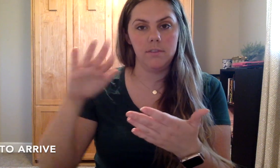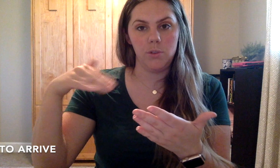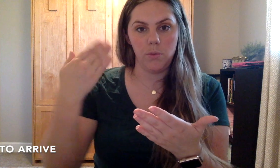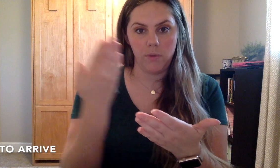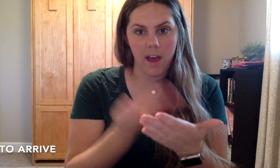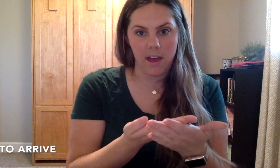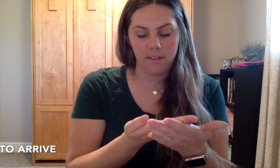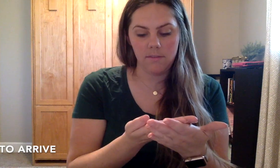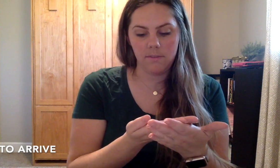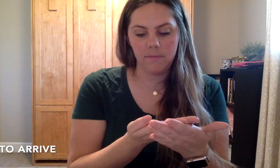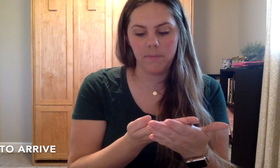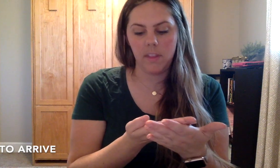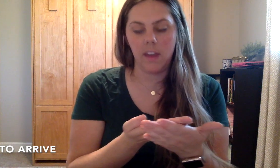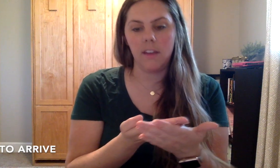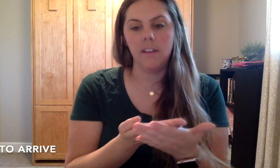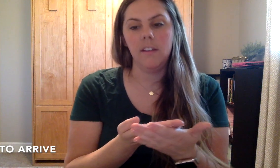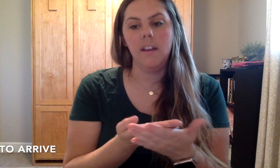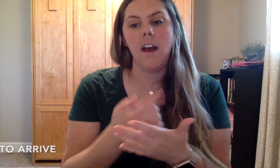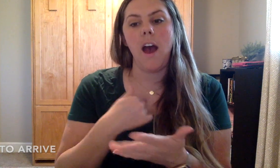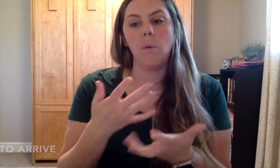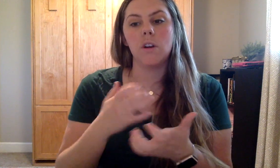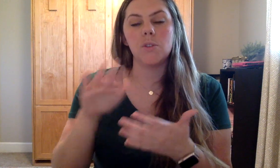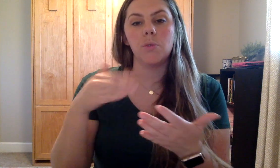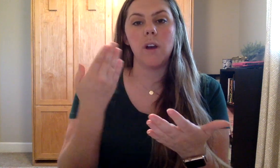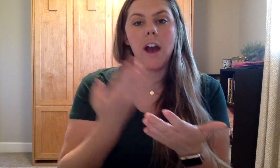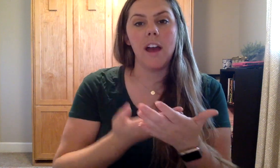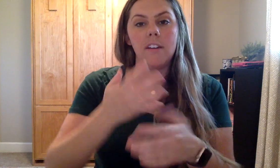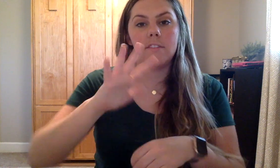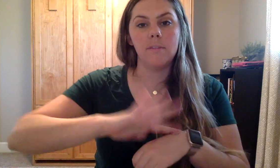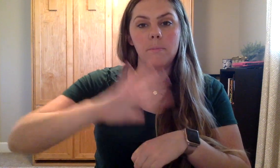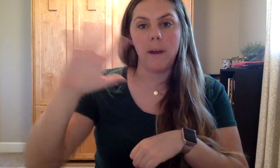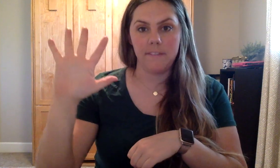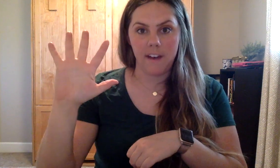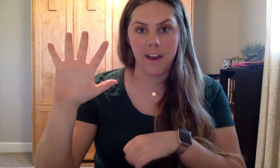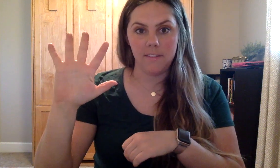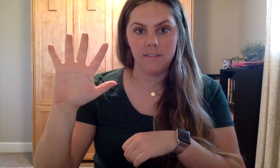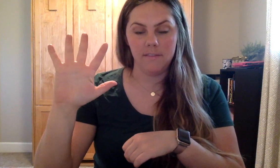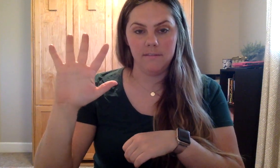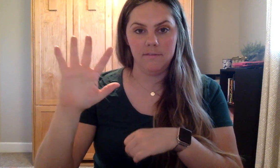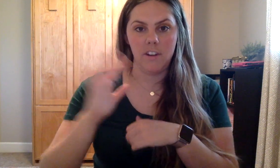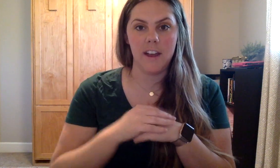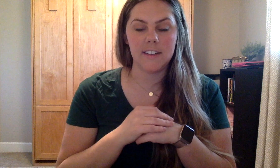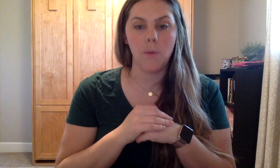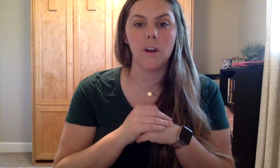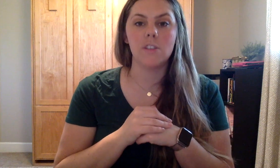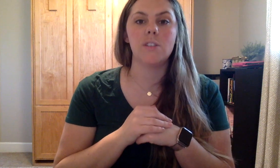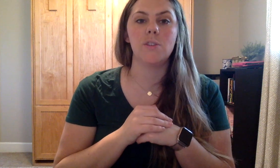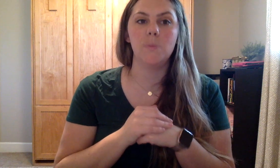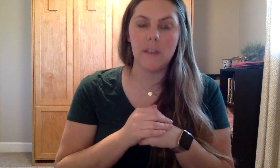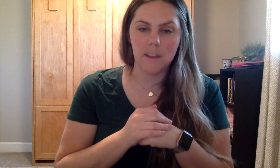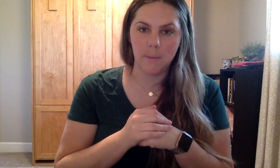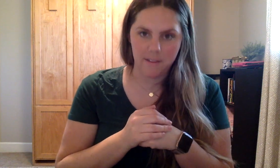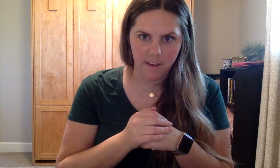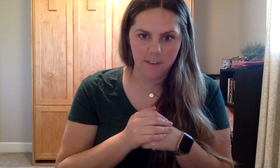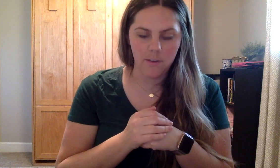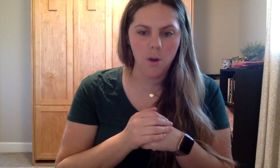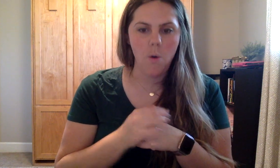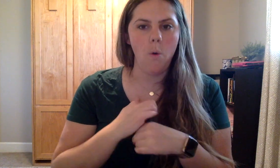To arrive, like I want to arrive by 5, right? I want to be there by 5. Or